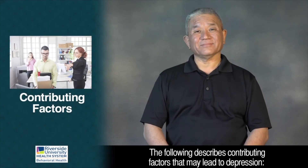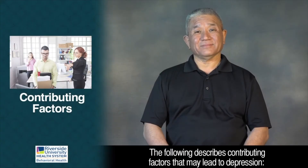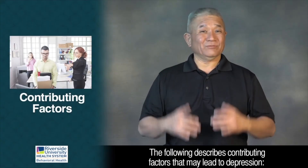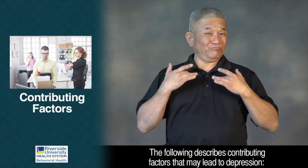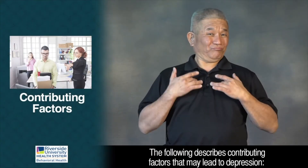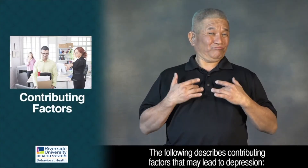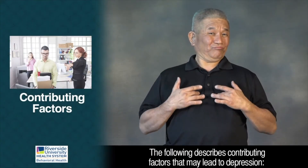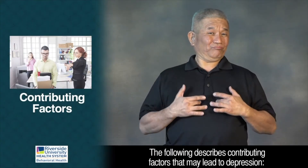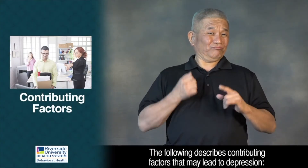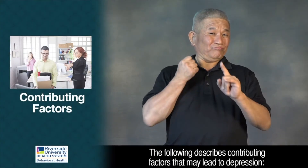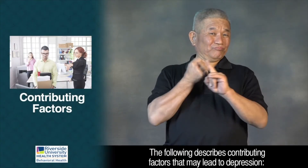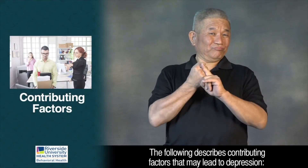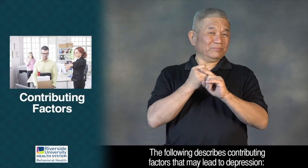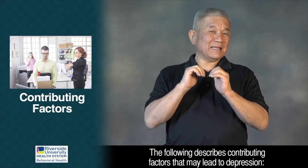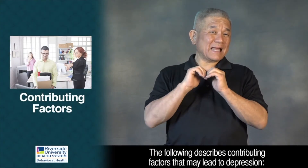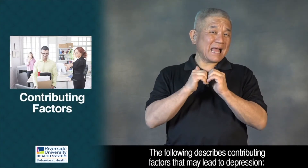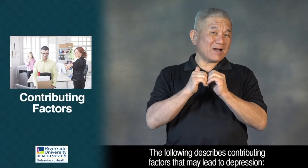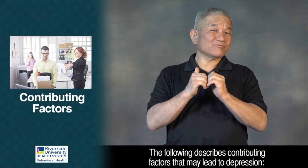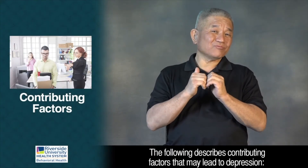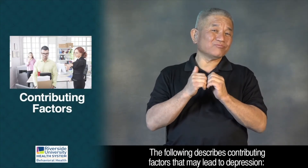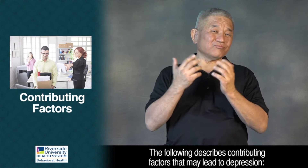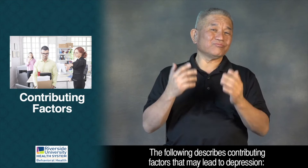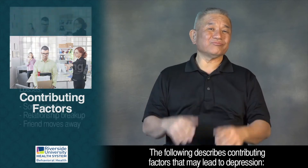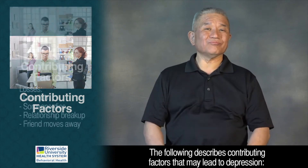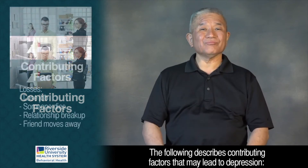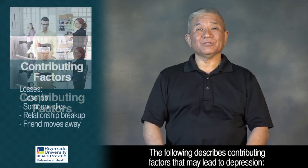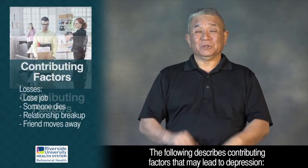The following describes contributing factors that may lead to depression: